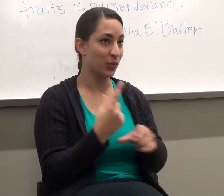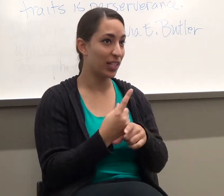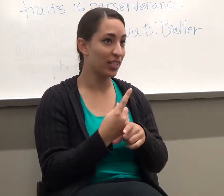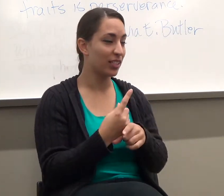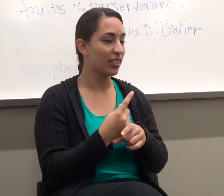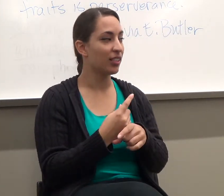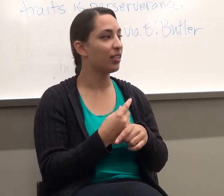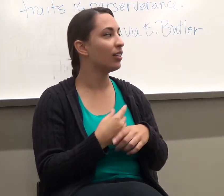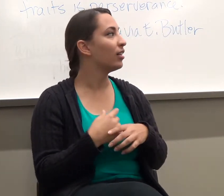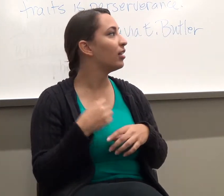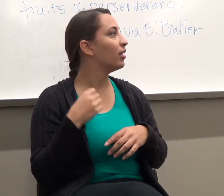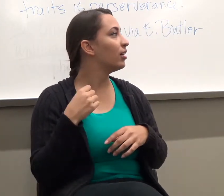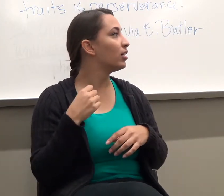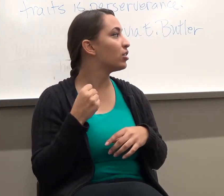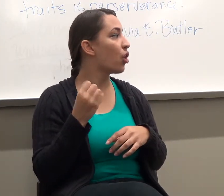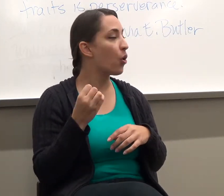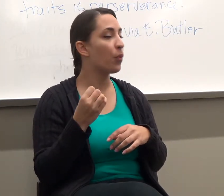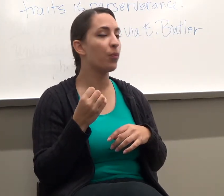in the sentence. So what's the verb?